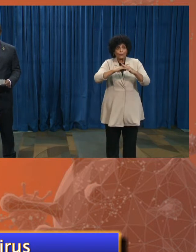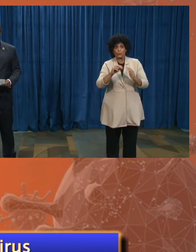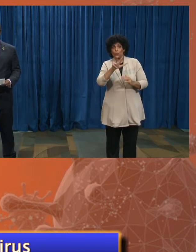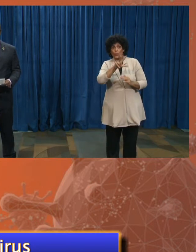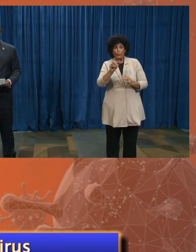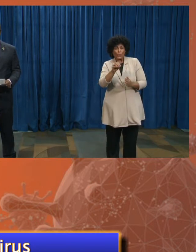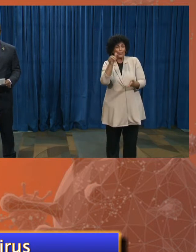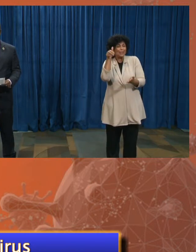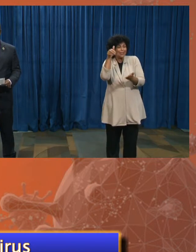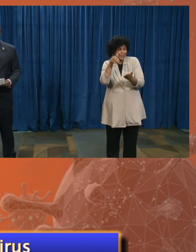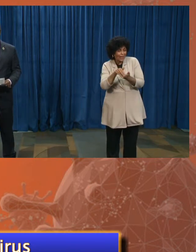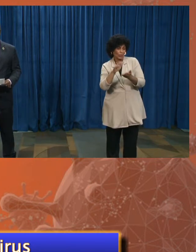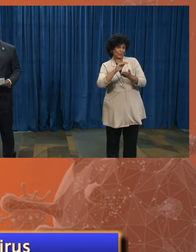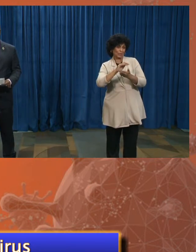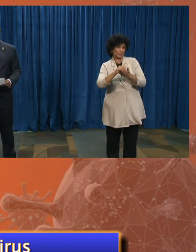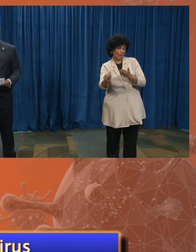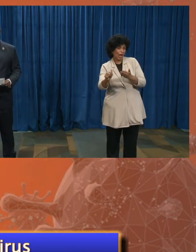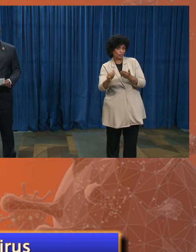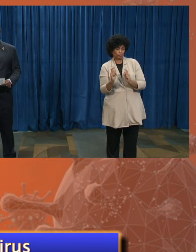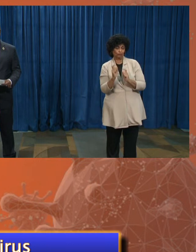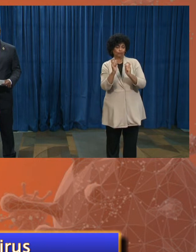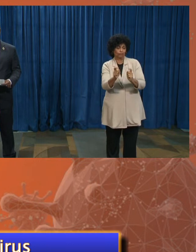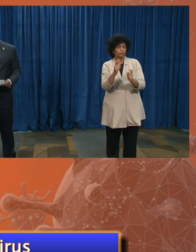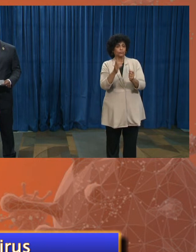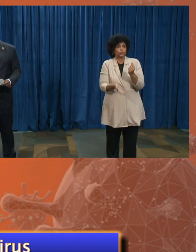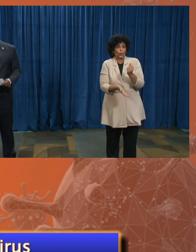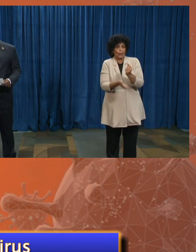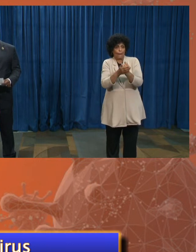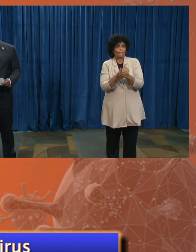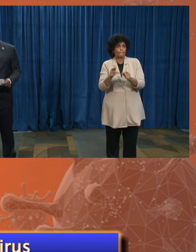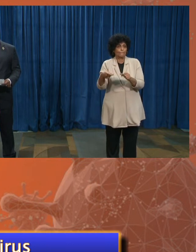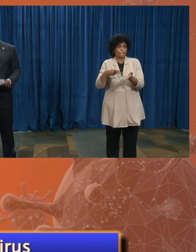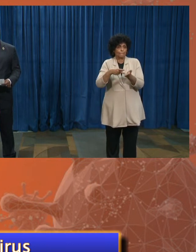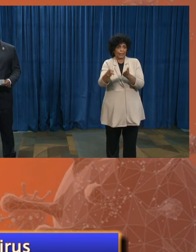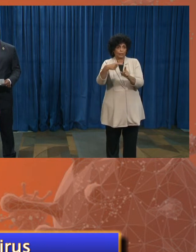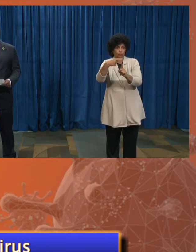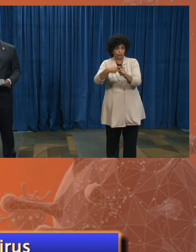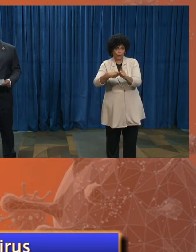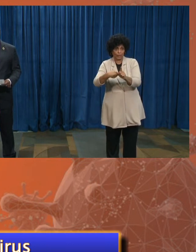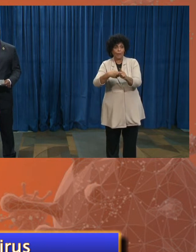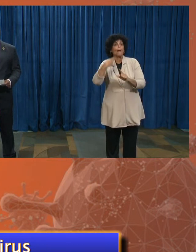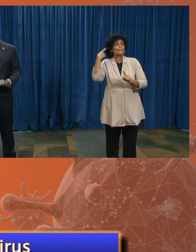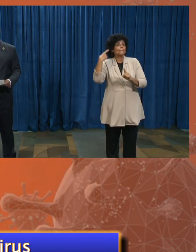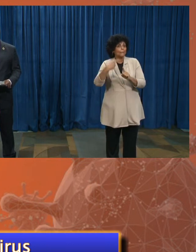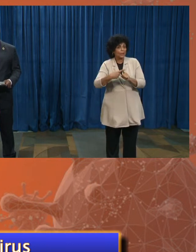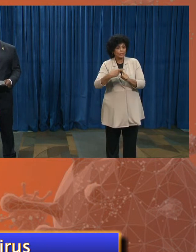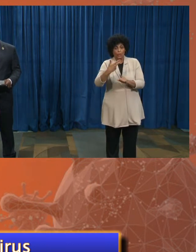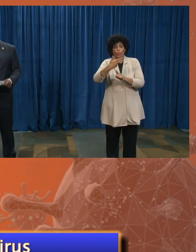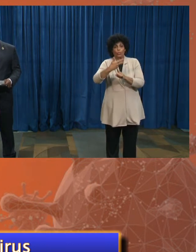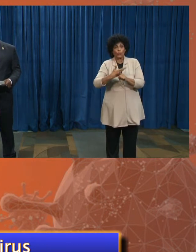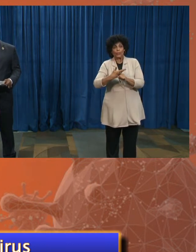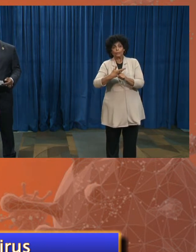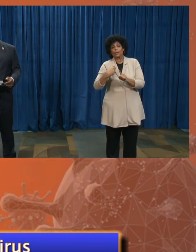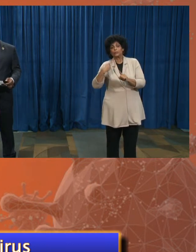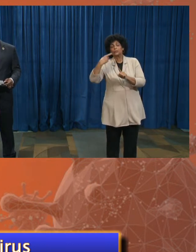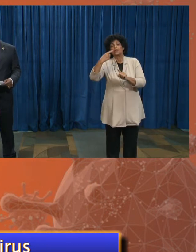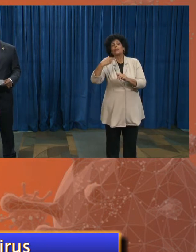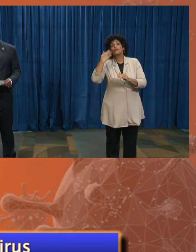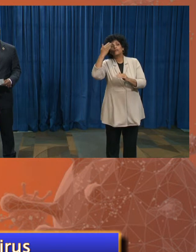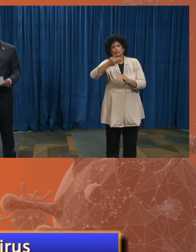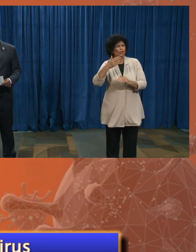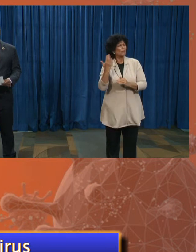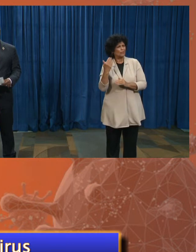$30,000 worth of assistance and now may cover up to 3 months of future rent instead of just 1